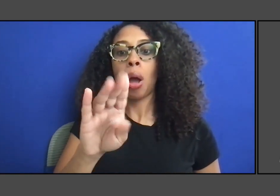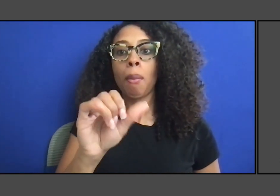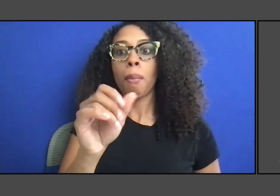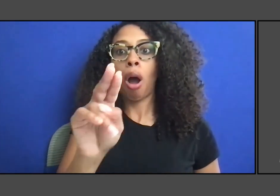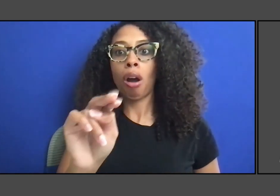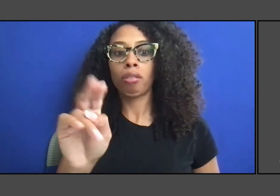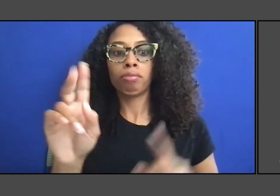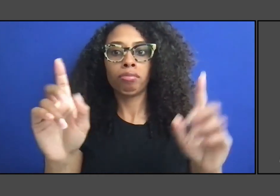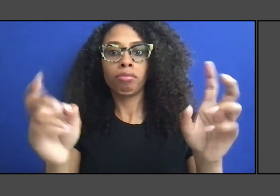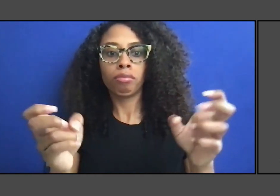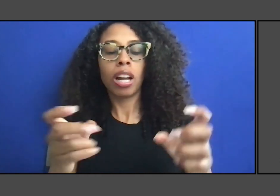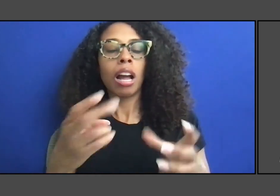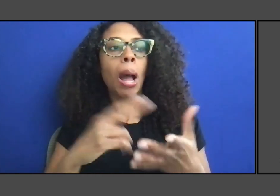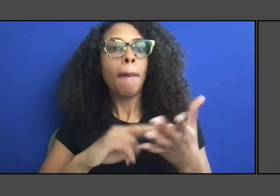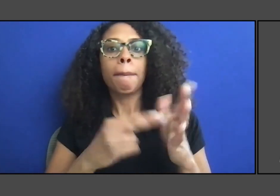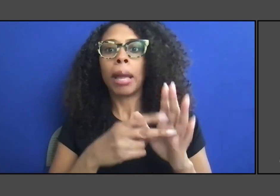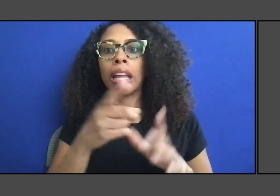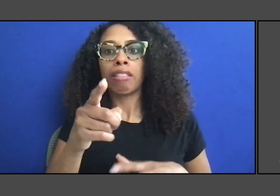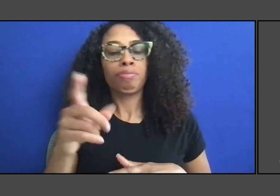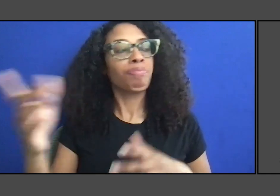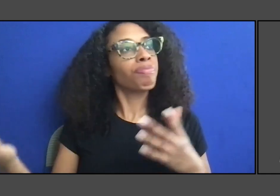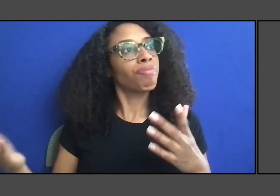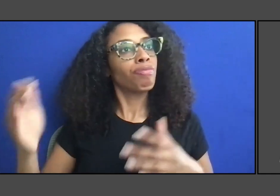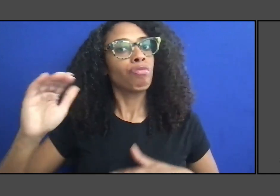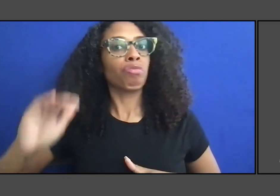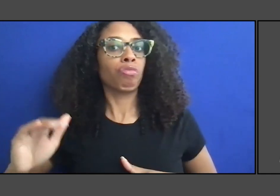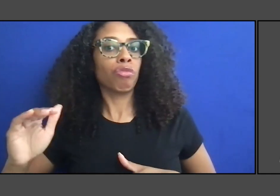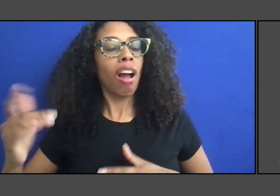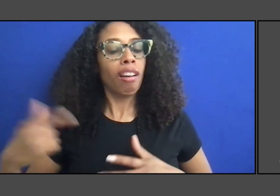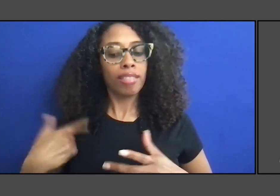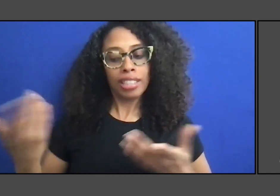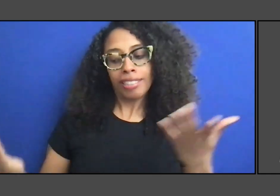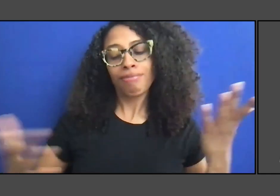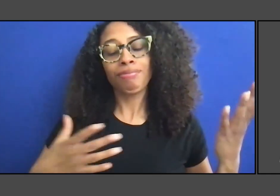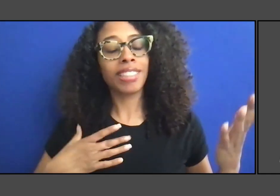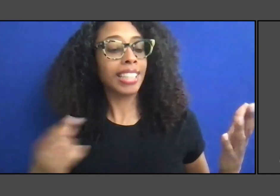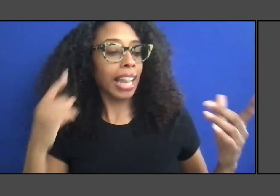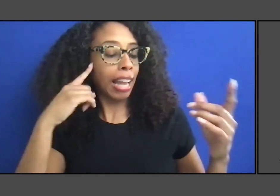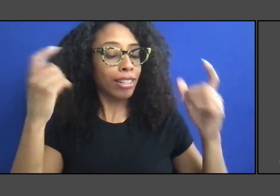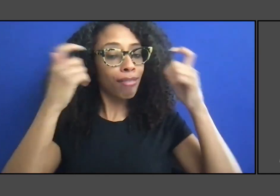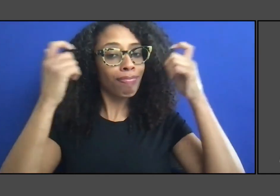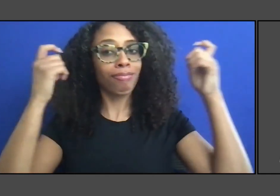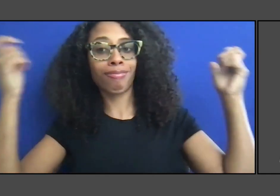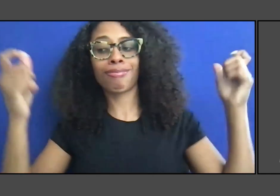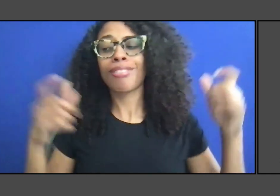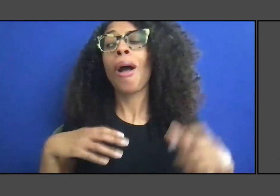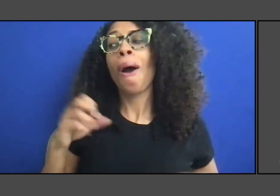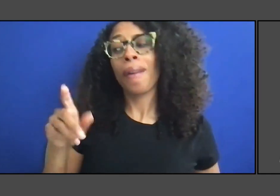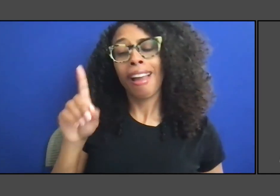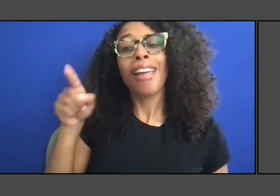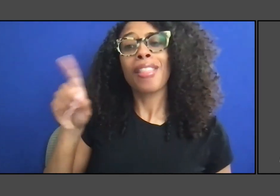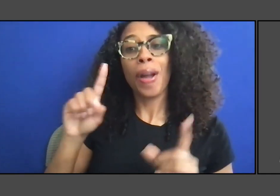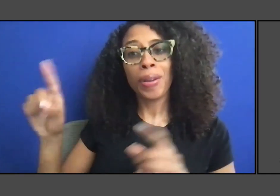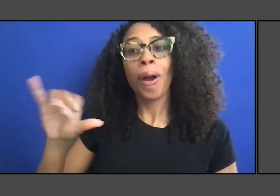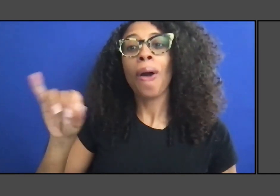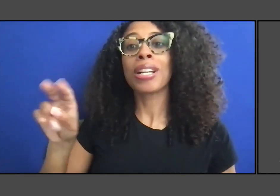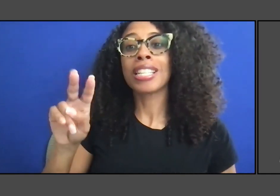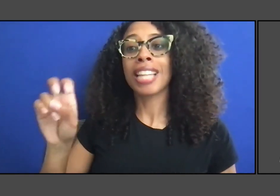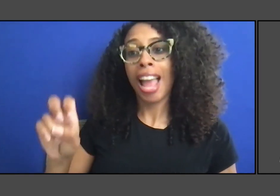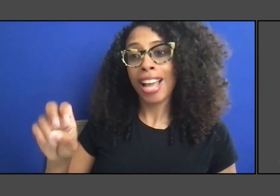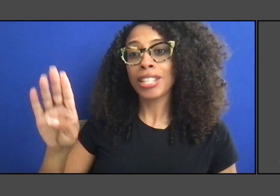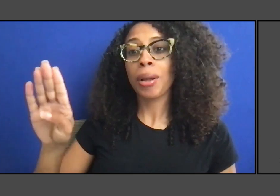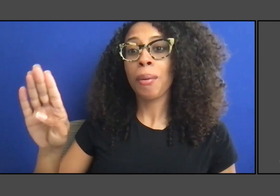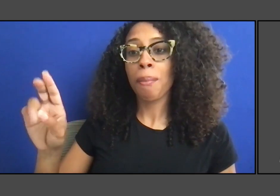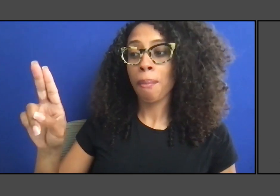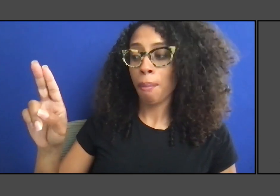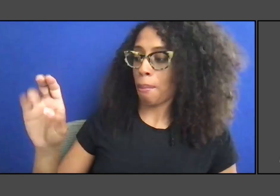child feeling herself. Okay, there you go, jazzbo. It is a noun, it is a verb. So I'd like to, from each